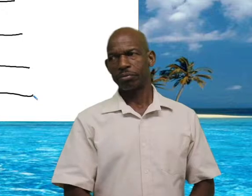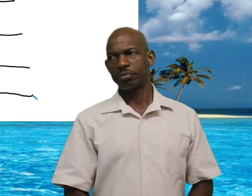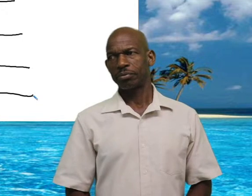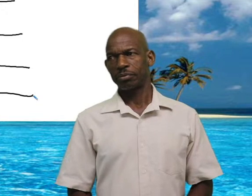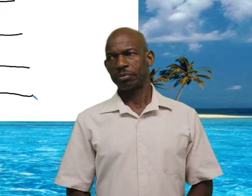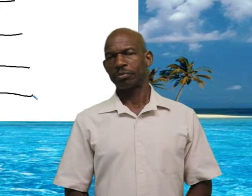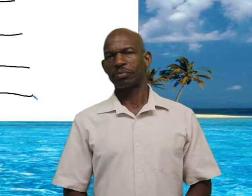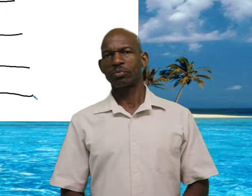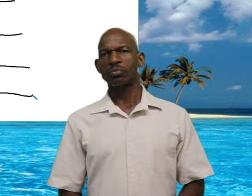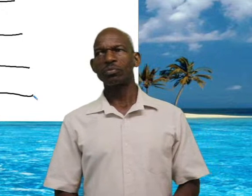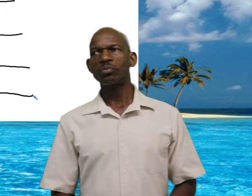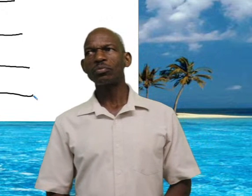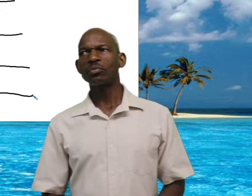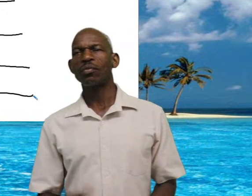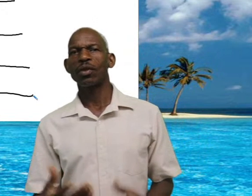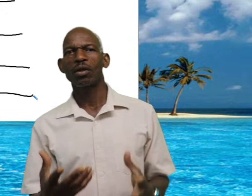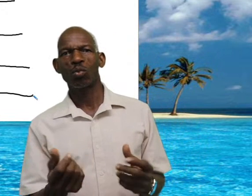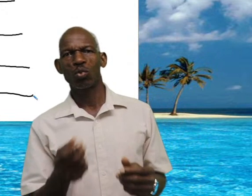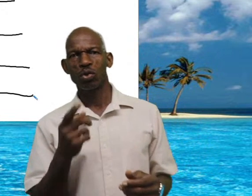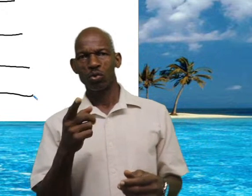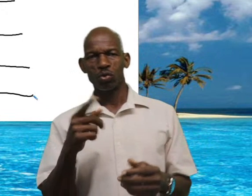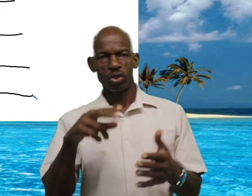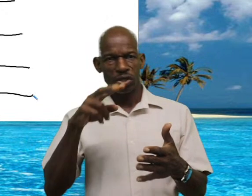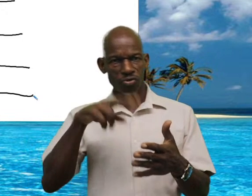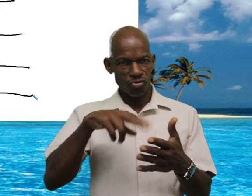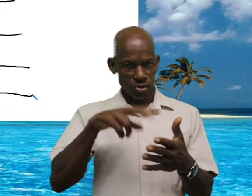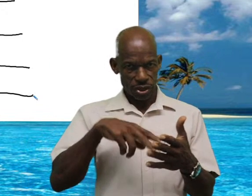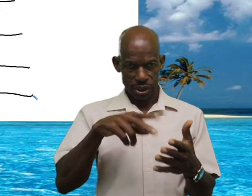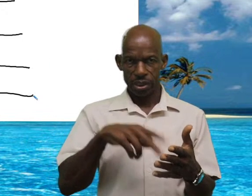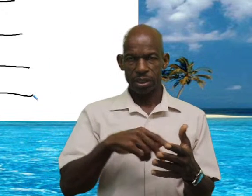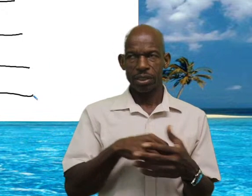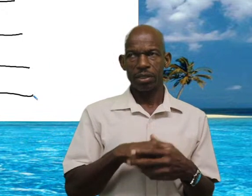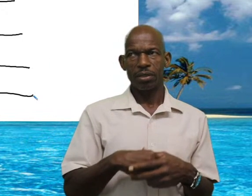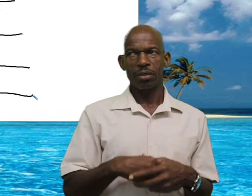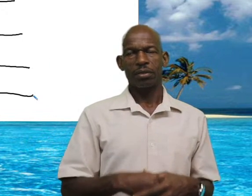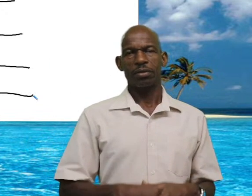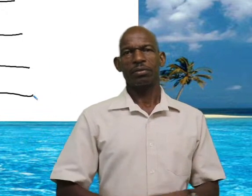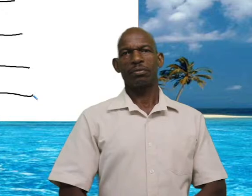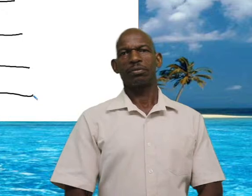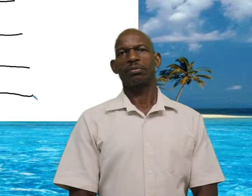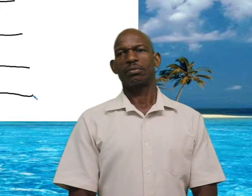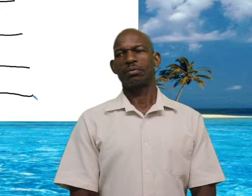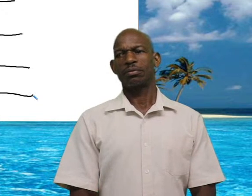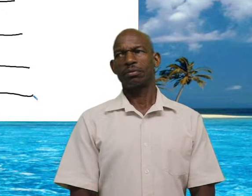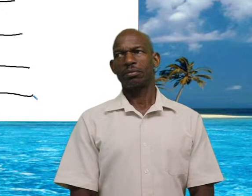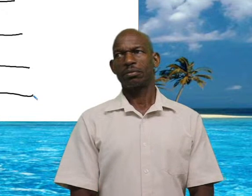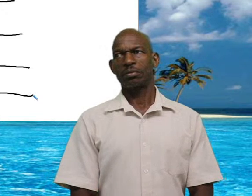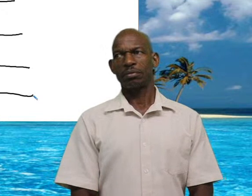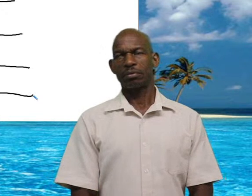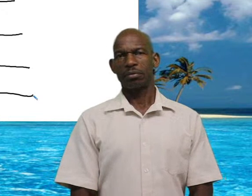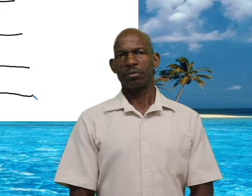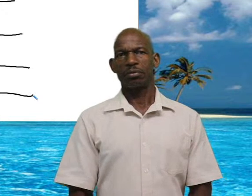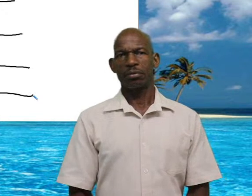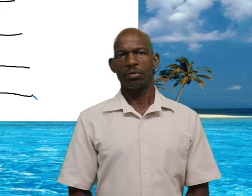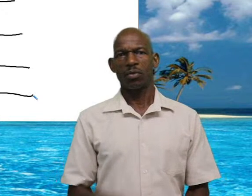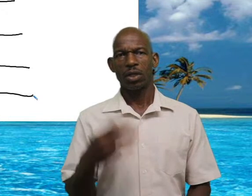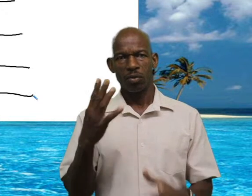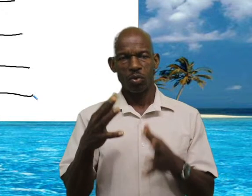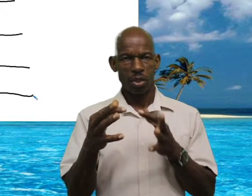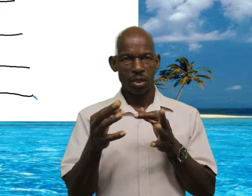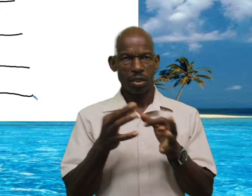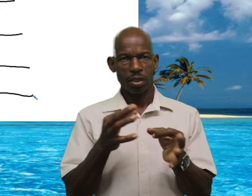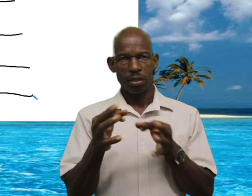your sentences and know that we are talking about ownership. All right, and we talk about the different meanings of